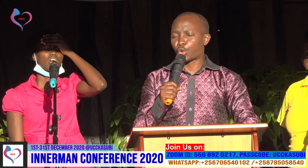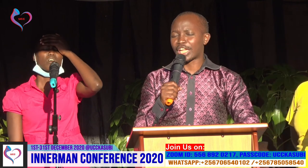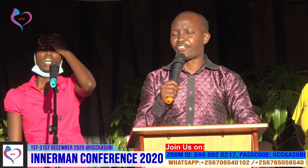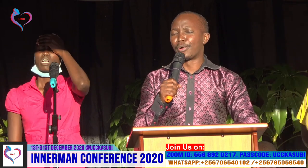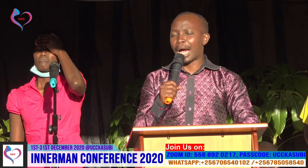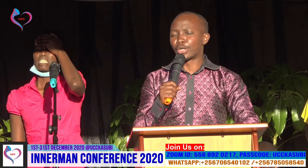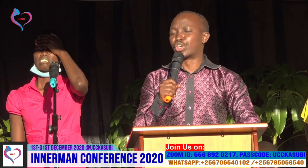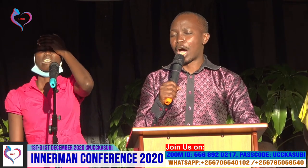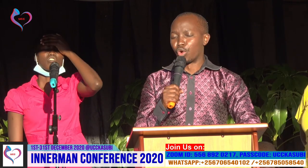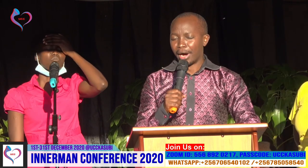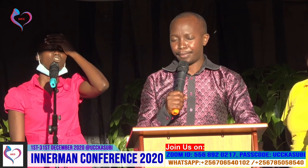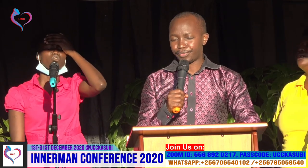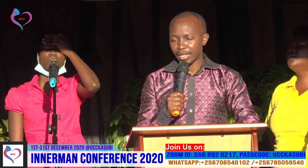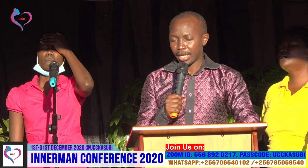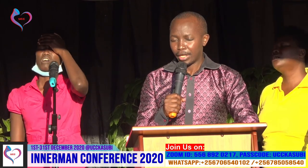yes, yes, yes,